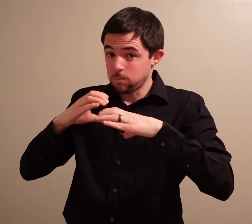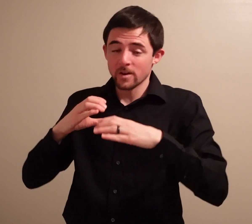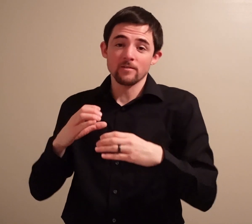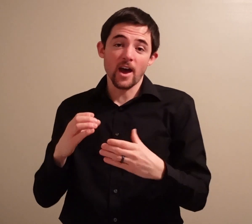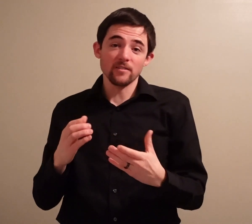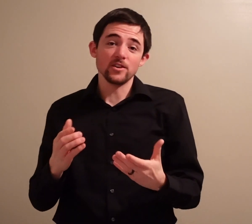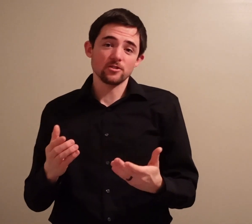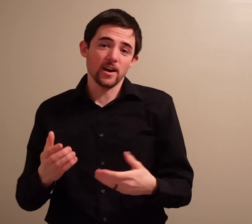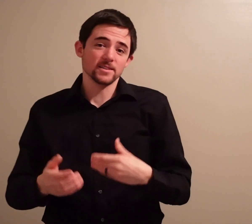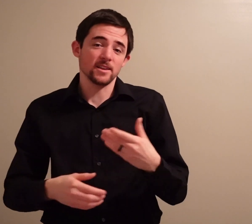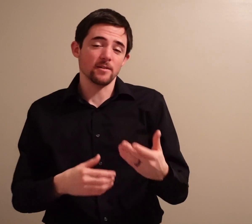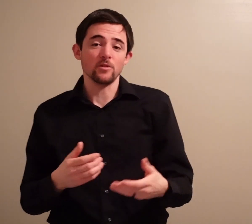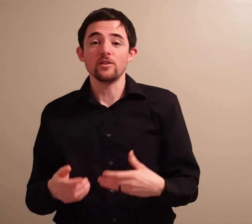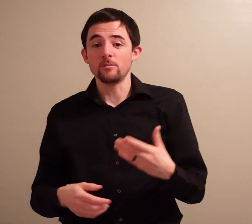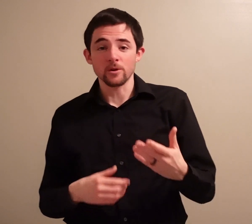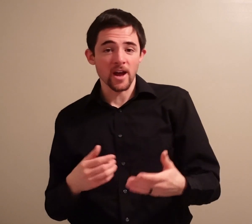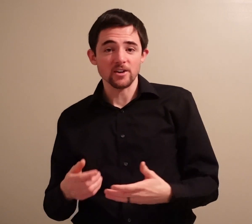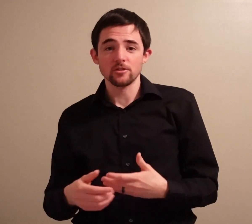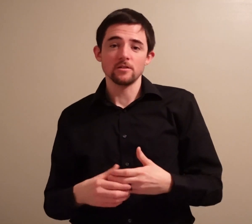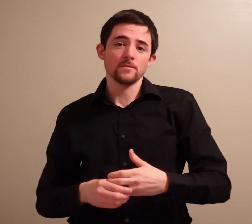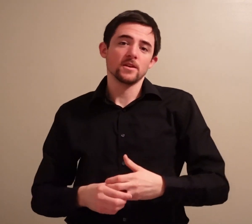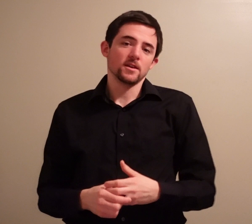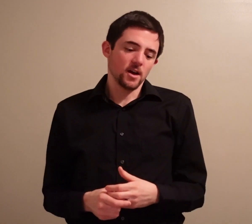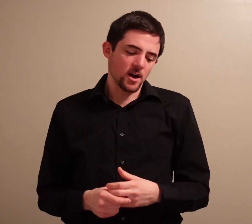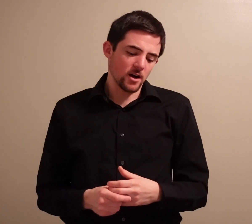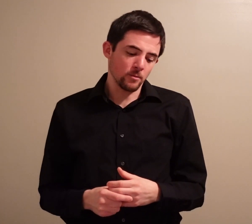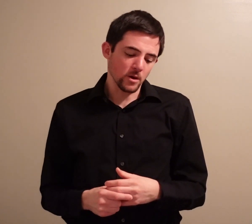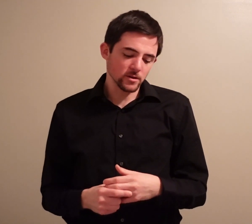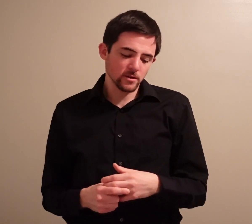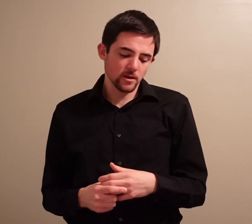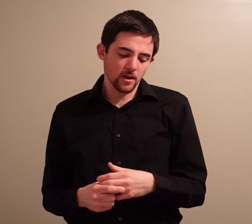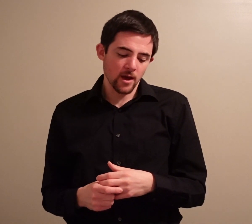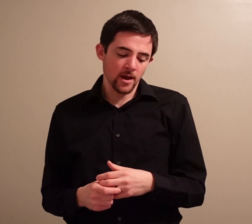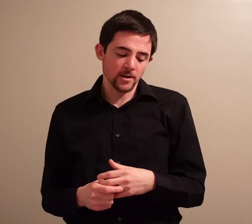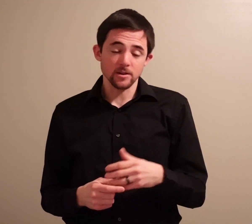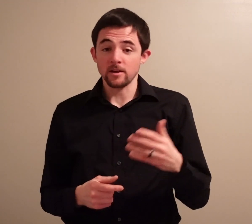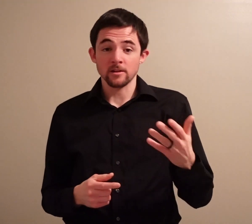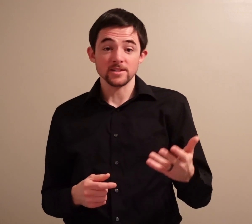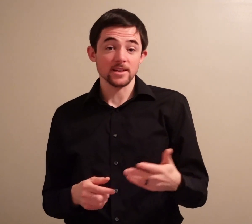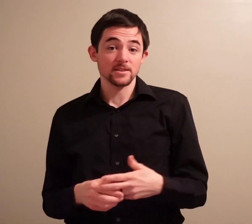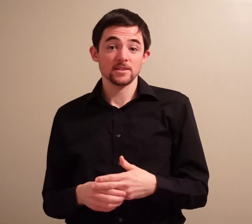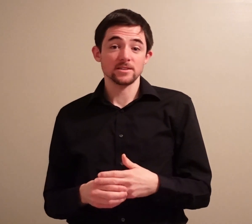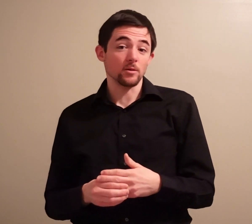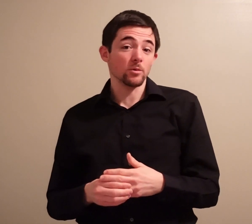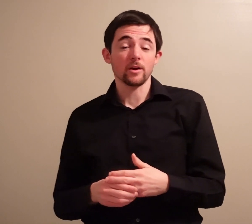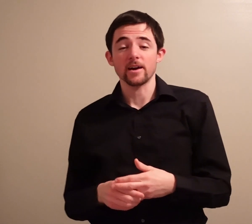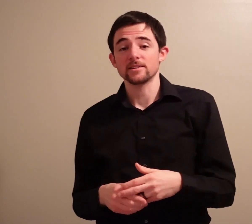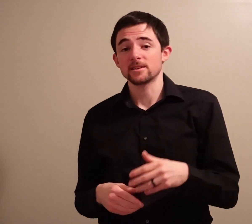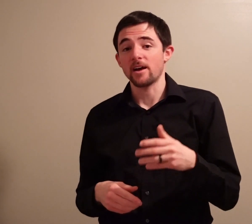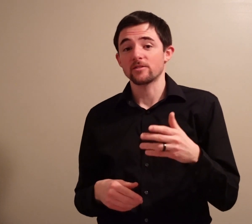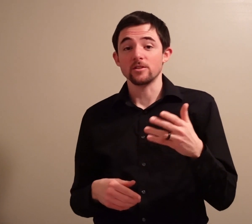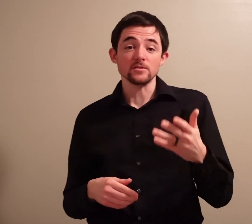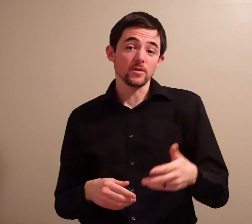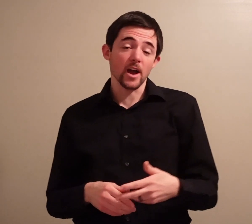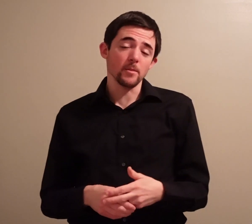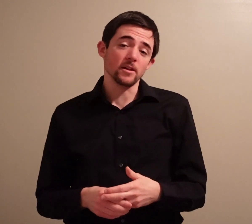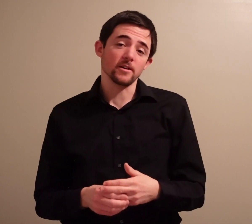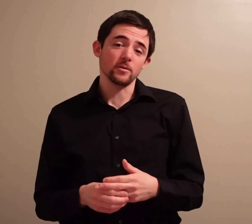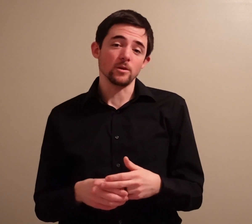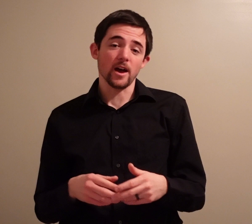give that a few tries, and that will feel more natural. And in the sentences that we'll practice after this vocabulary, we'll